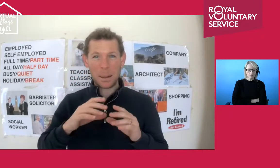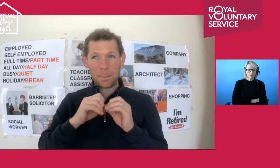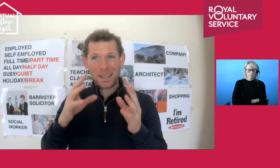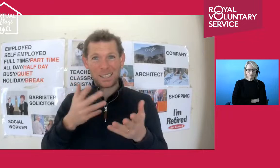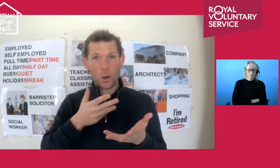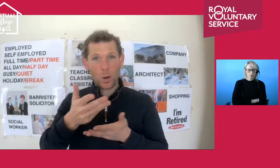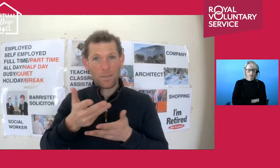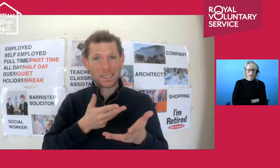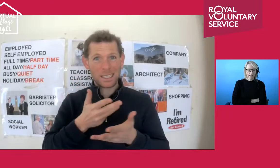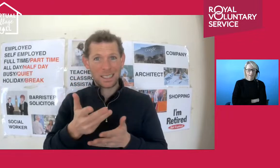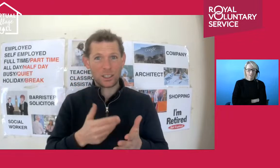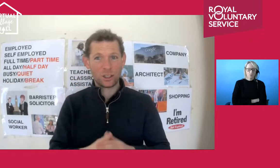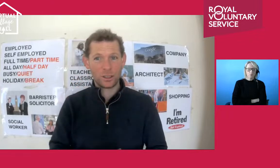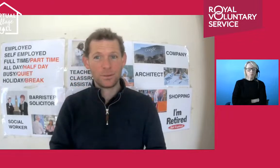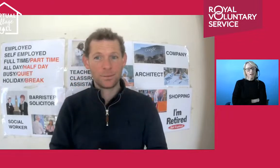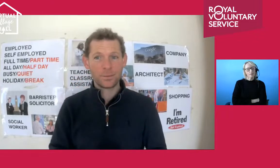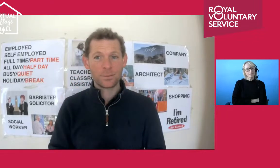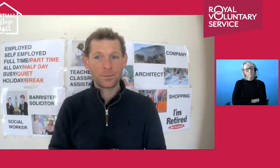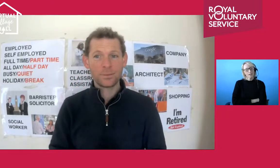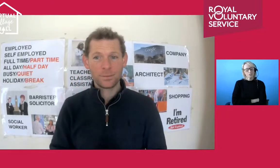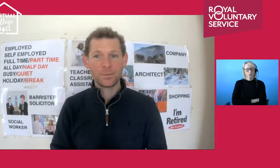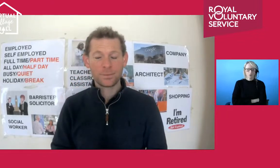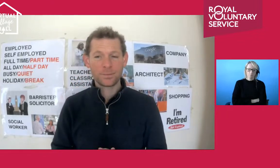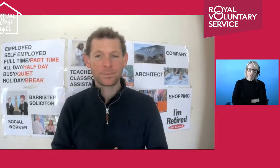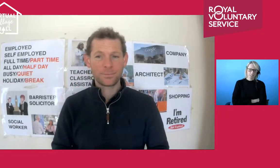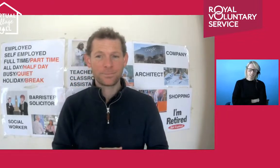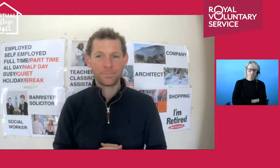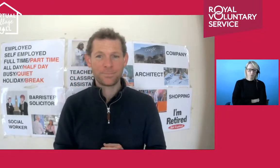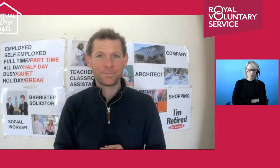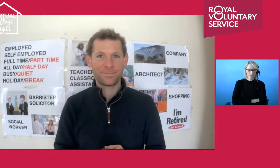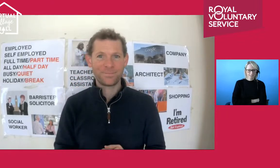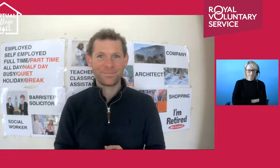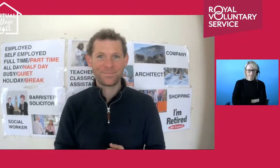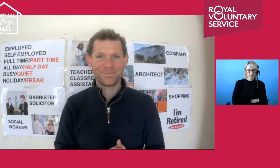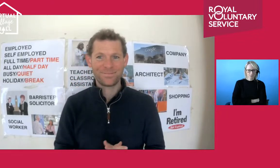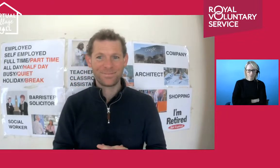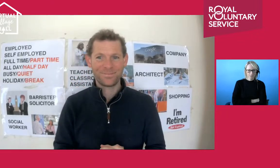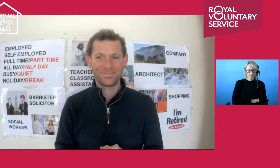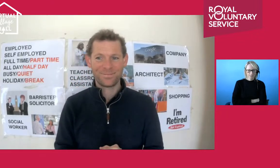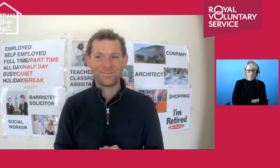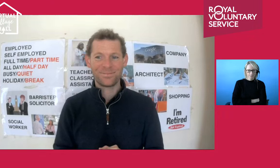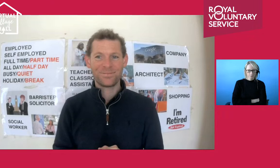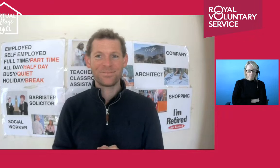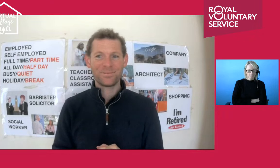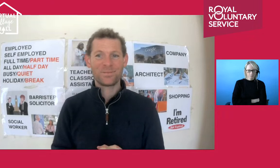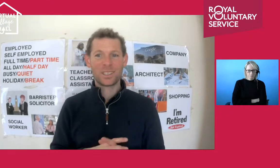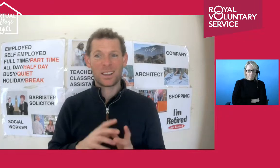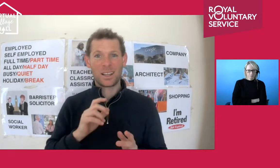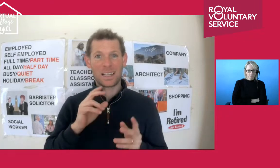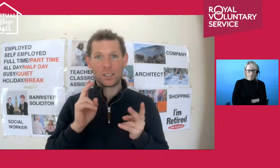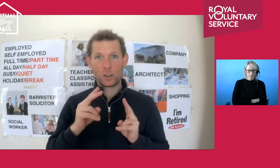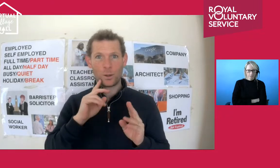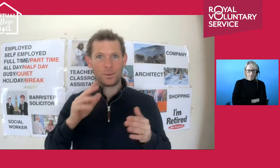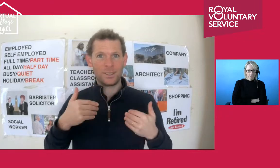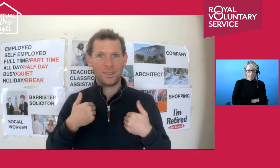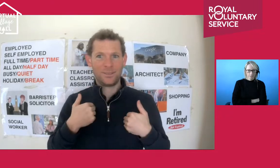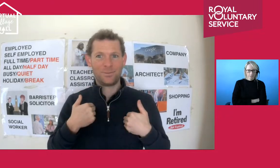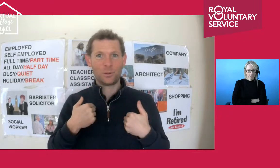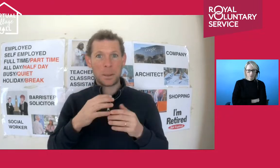and we can go over that again. Okay, so we're having an imaginary conversation even though we can't see each other.